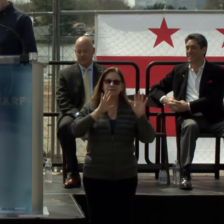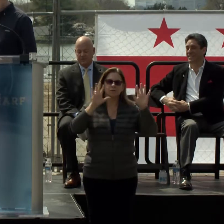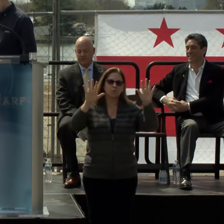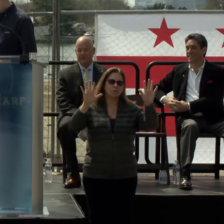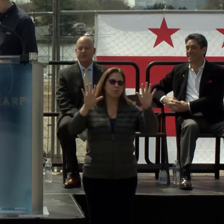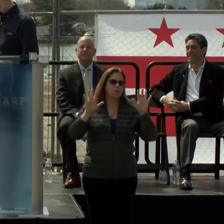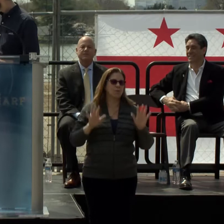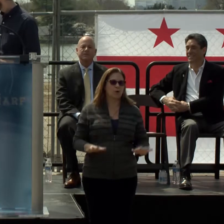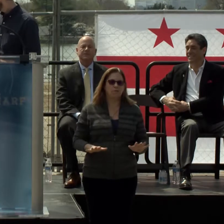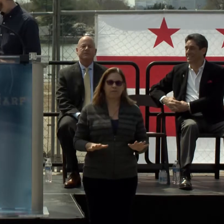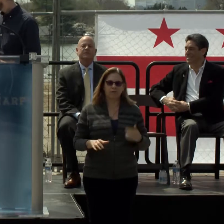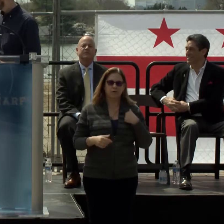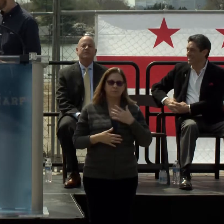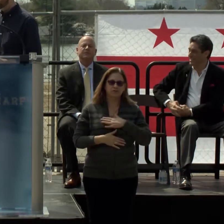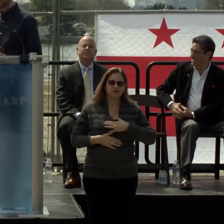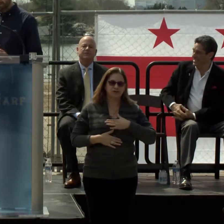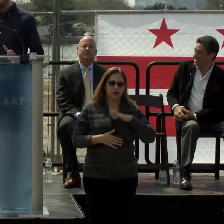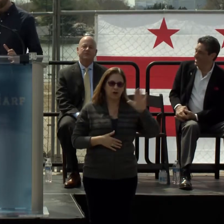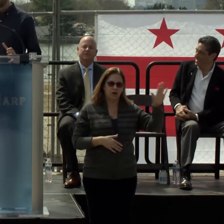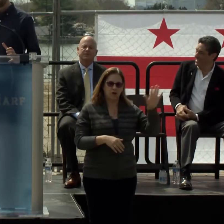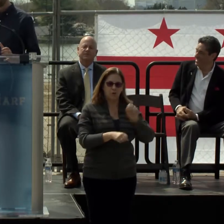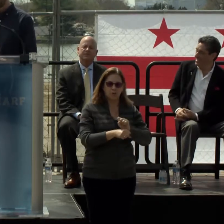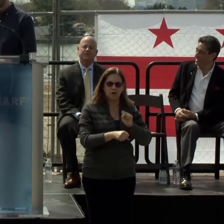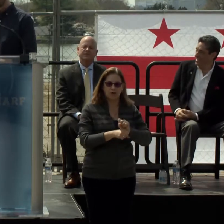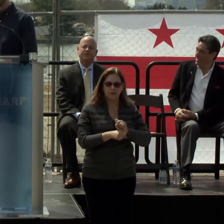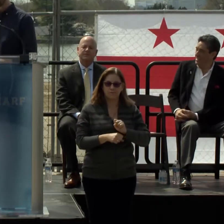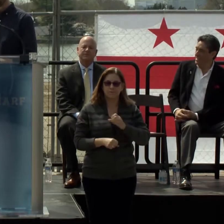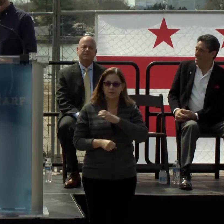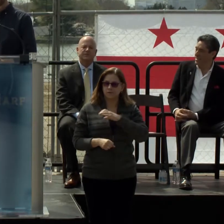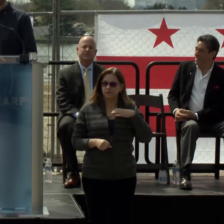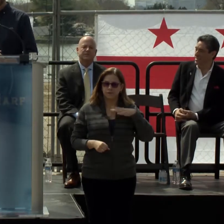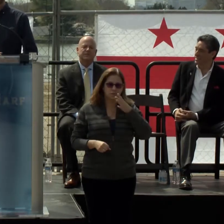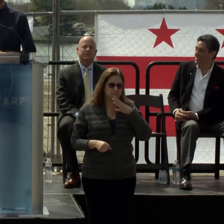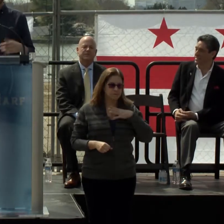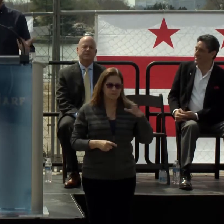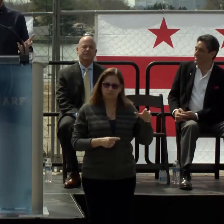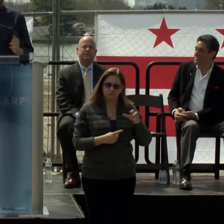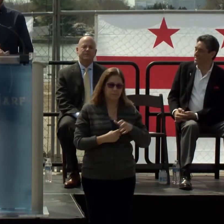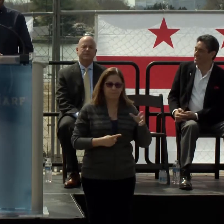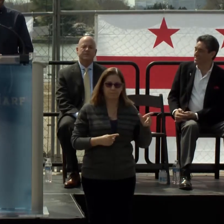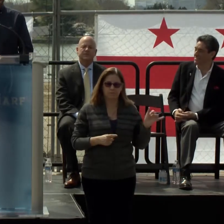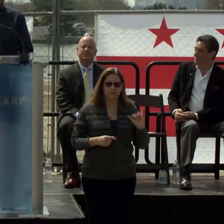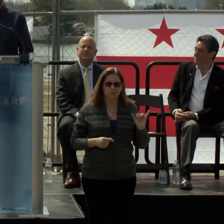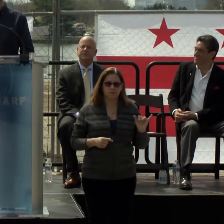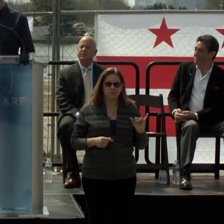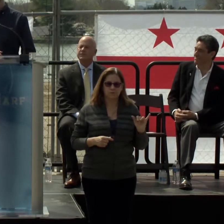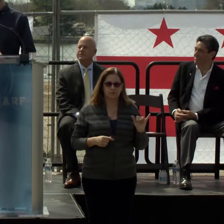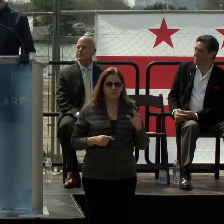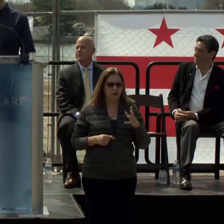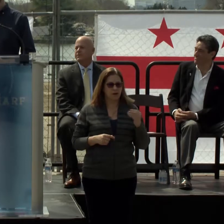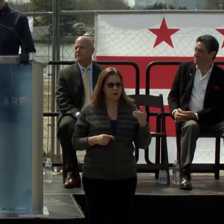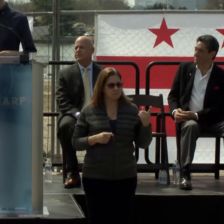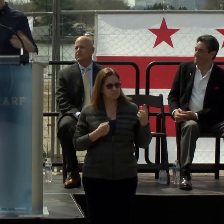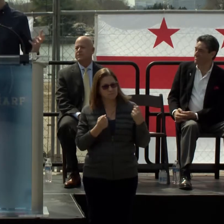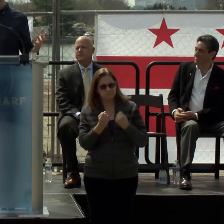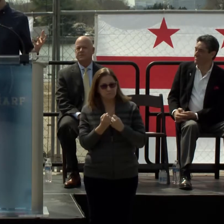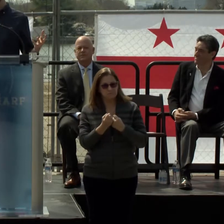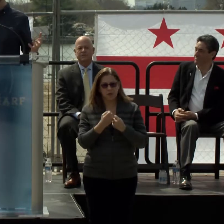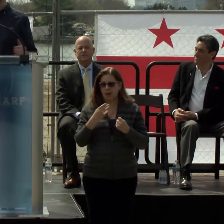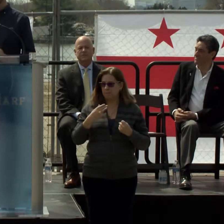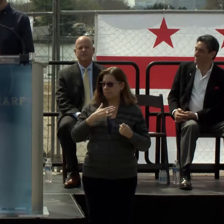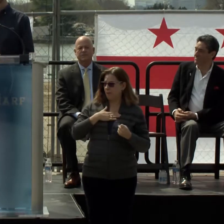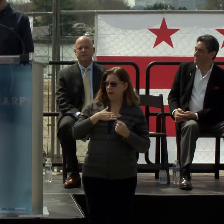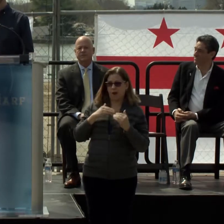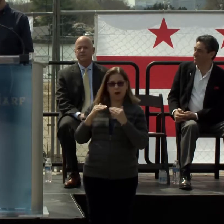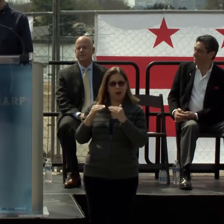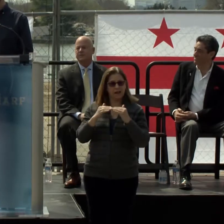this. Our Congresswoman has been just a champion and done phenomenal work on this, as well as my colleagues on the council. So I'm grateful to be able to represent Ward